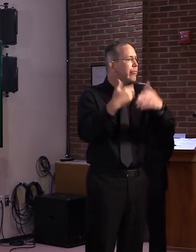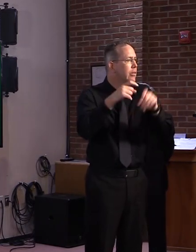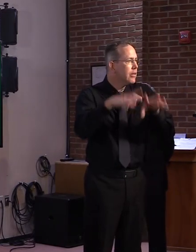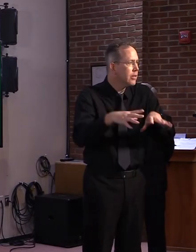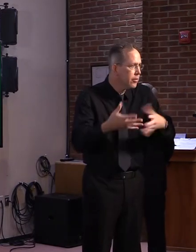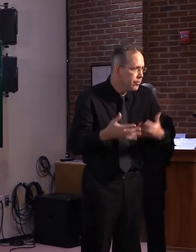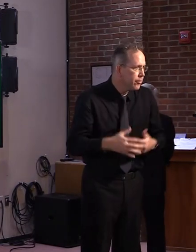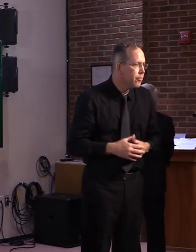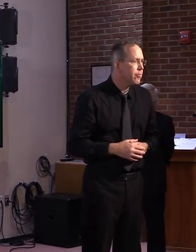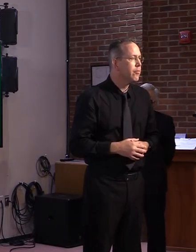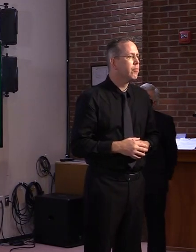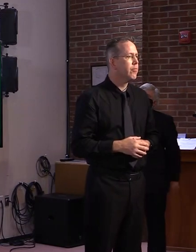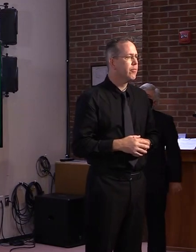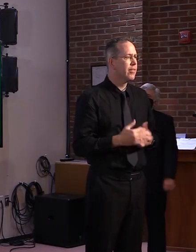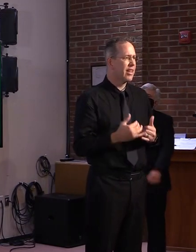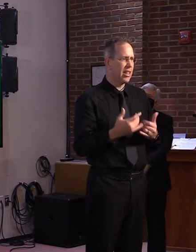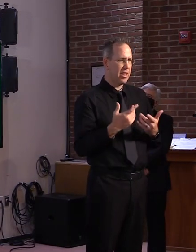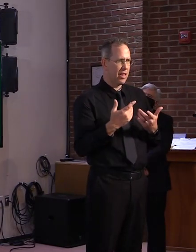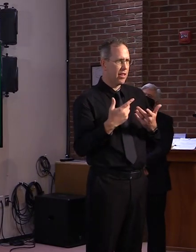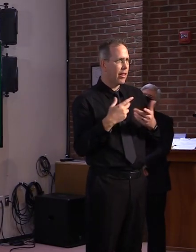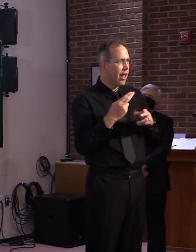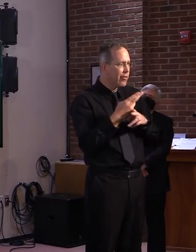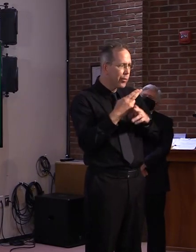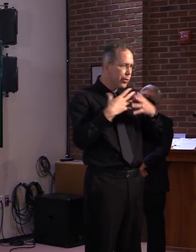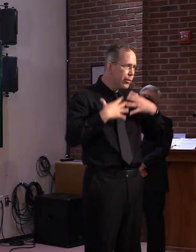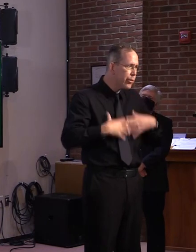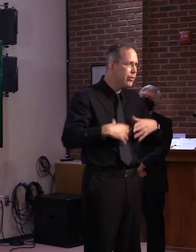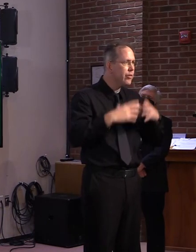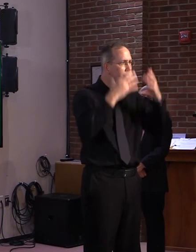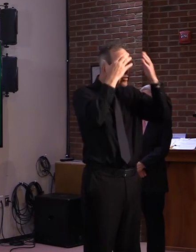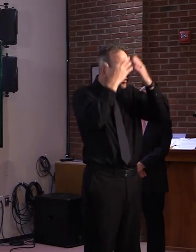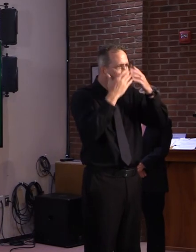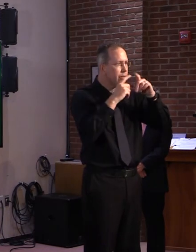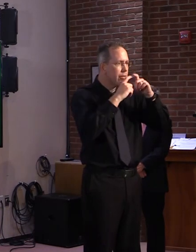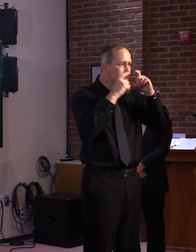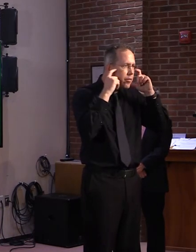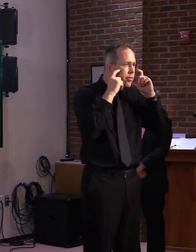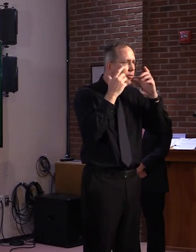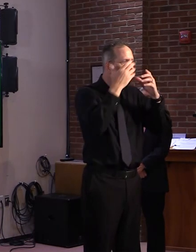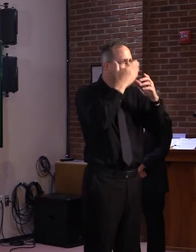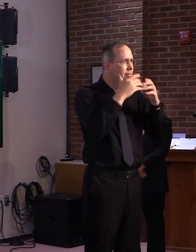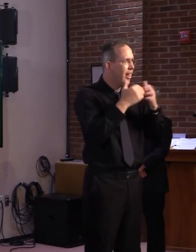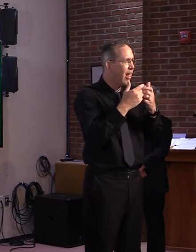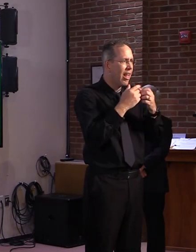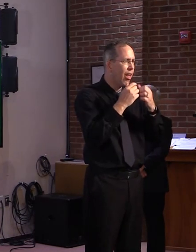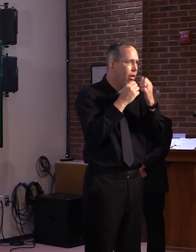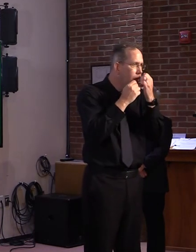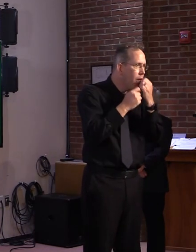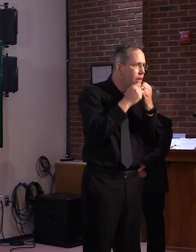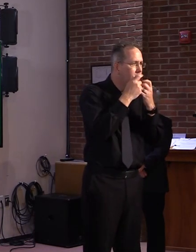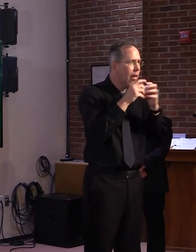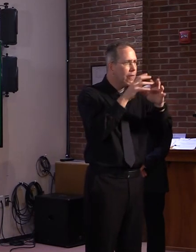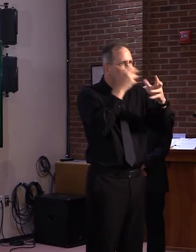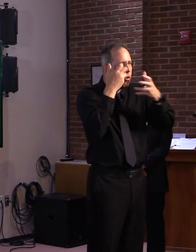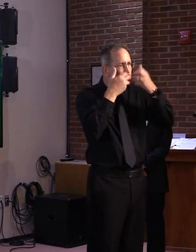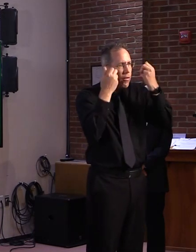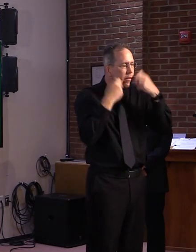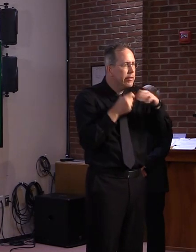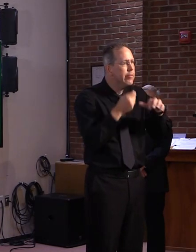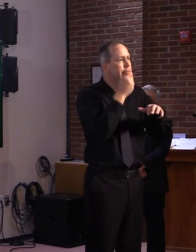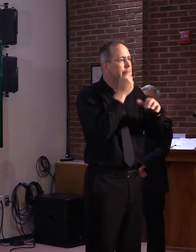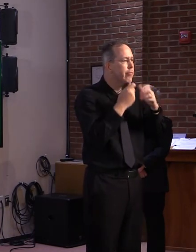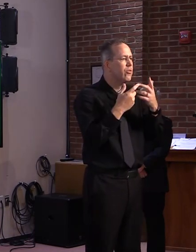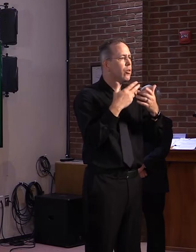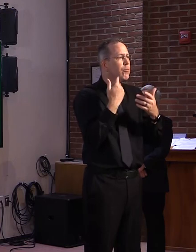PPE and sticking the swab into the back of someone's nose. So that's the ultimate goal, is to make it much more